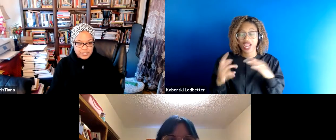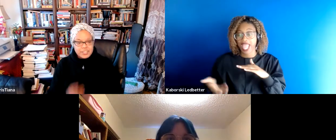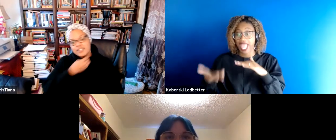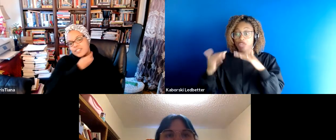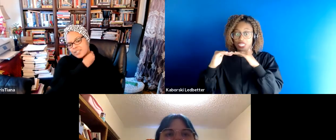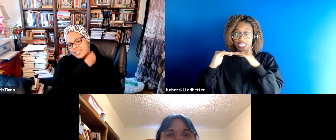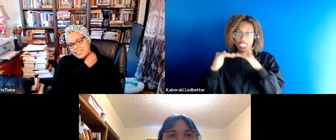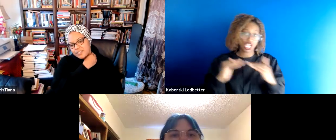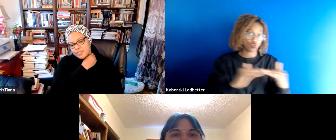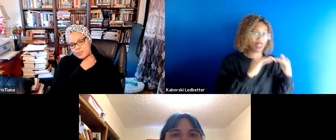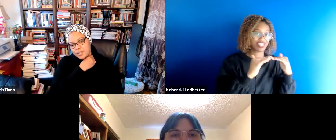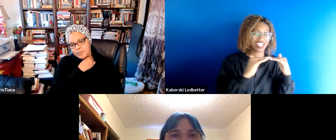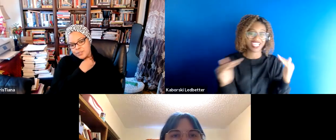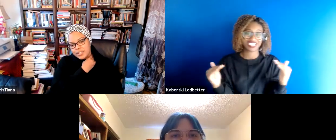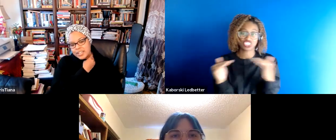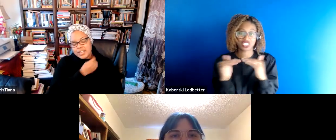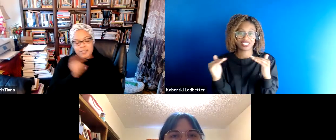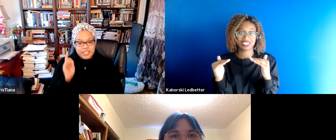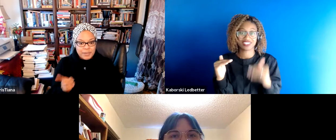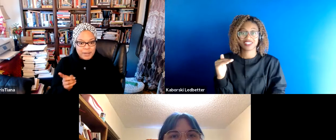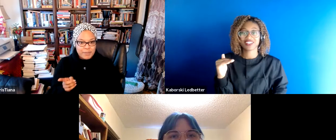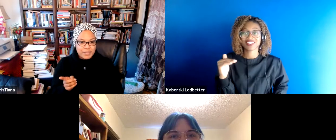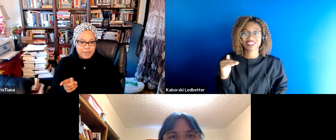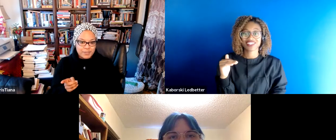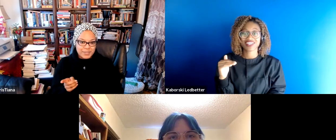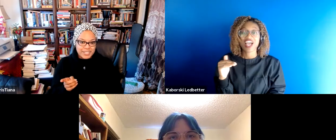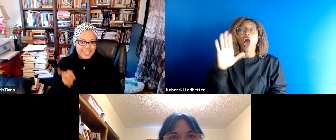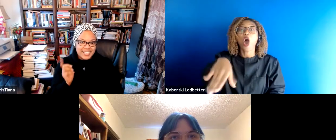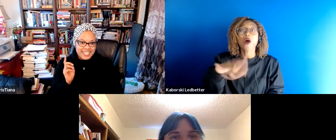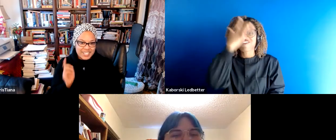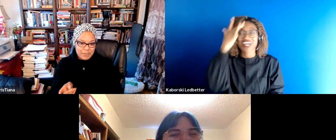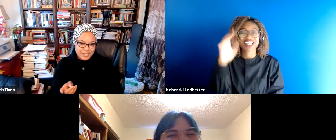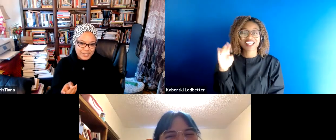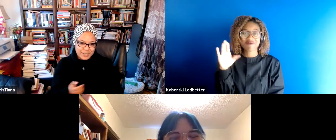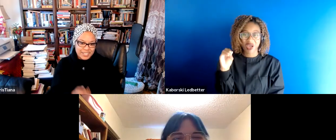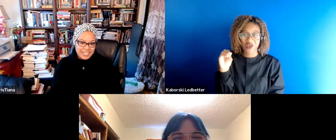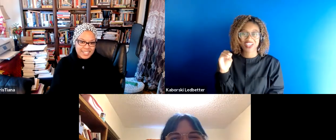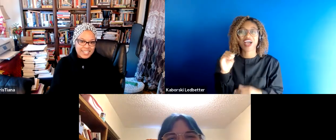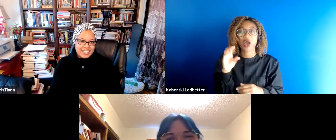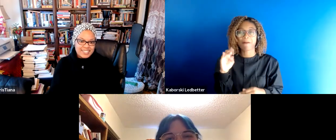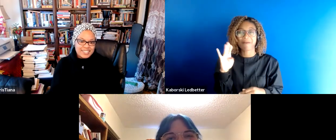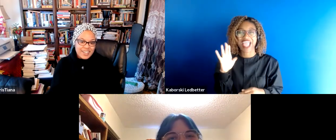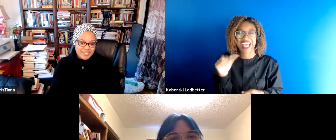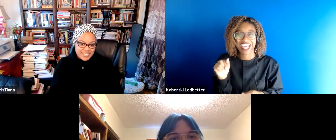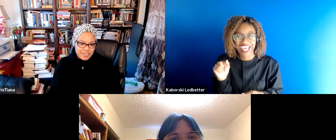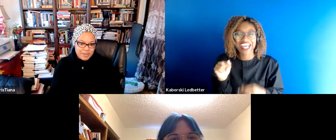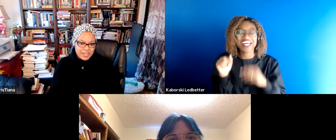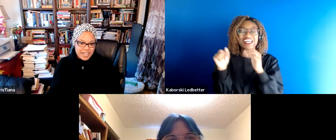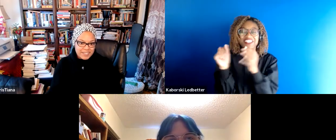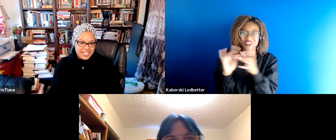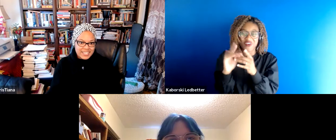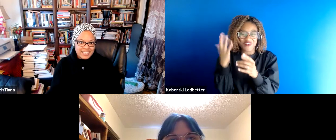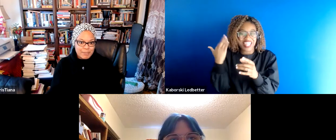and justice. Also, I just realized I didn't finish my Igbo story. The reason why I brought the Igbo story and the Obeya story is because the conversation we've